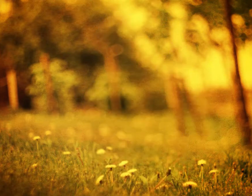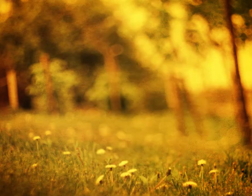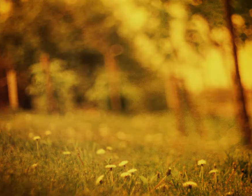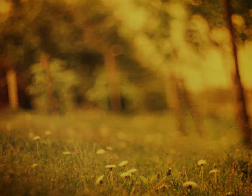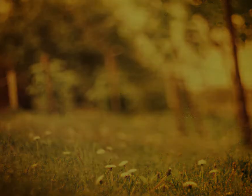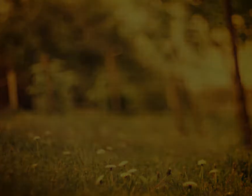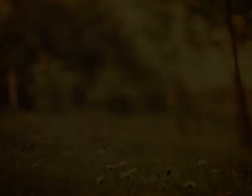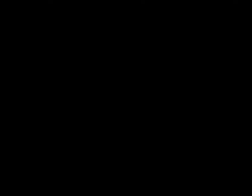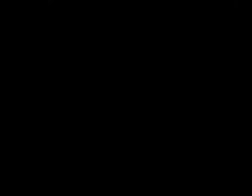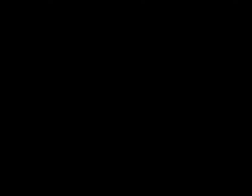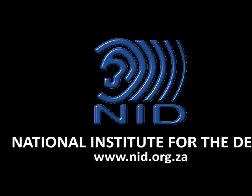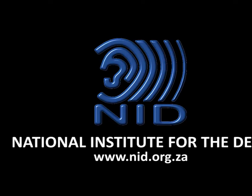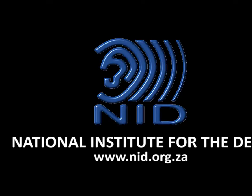Amen. Amen. Amen. Amen. Amen.